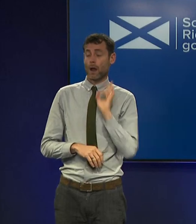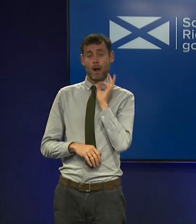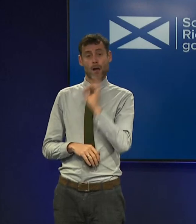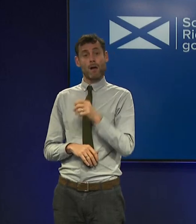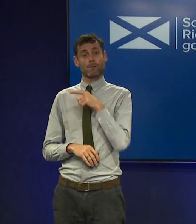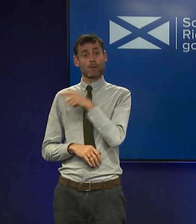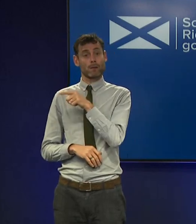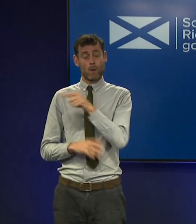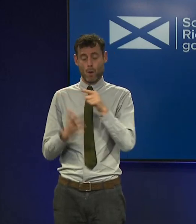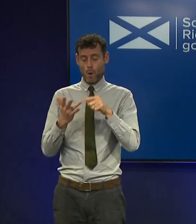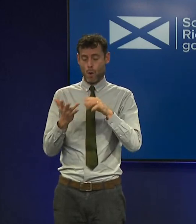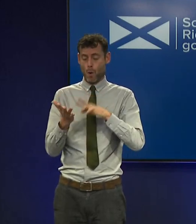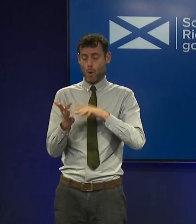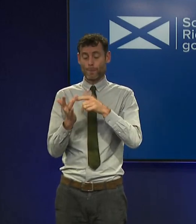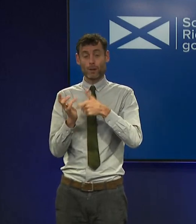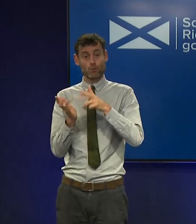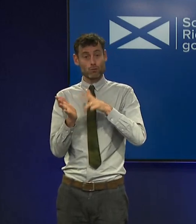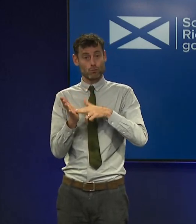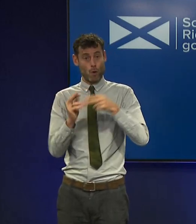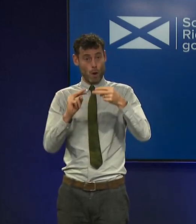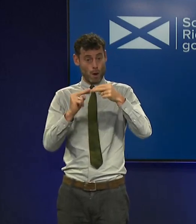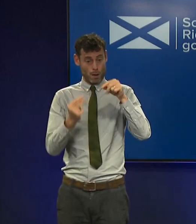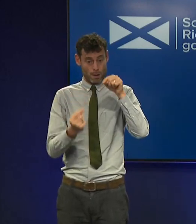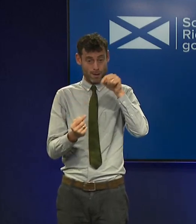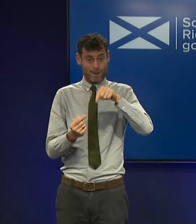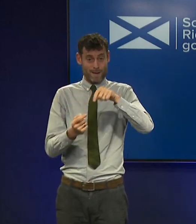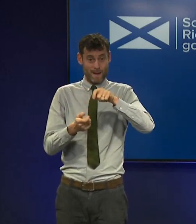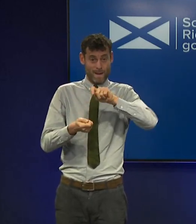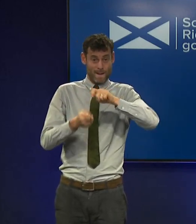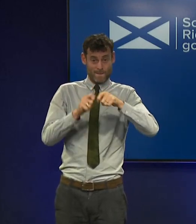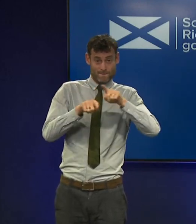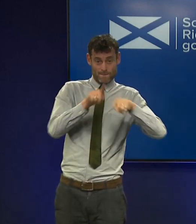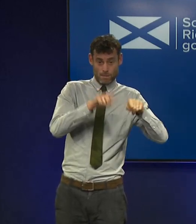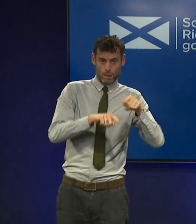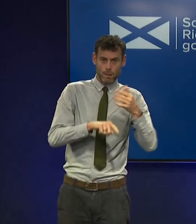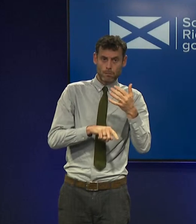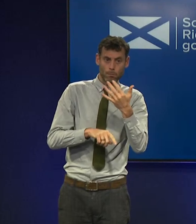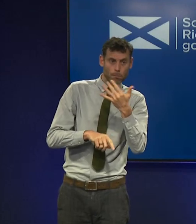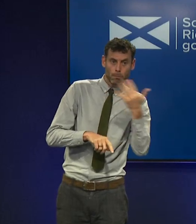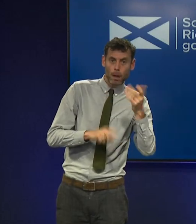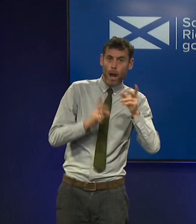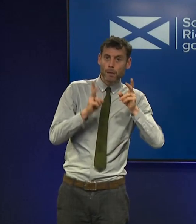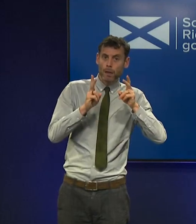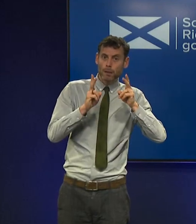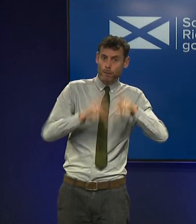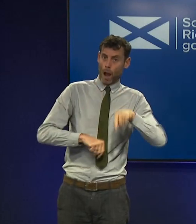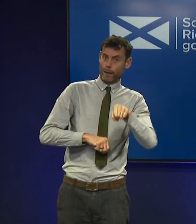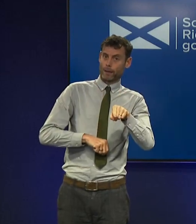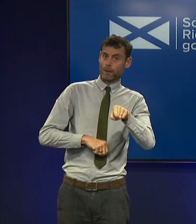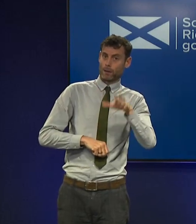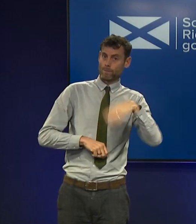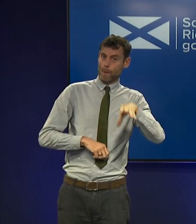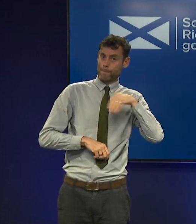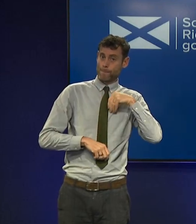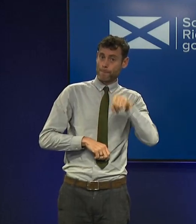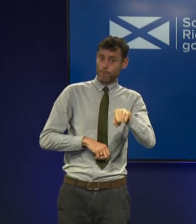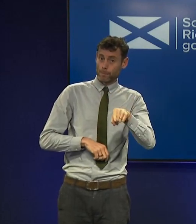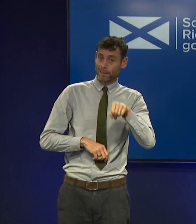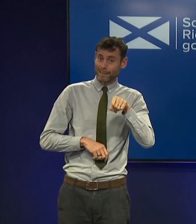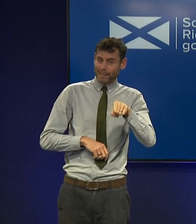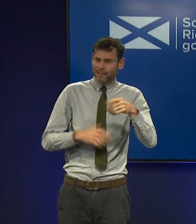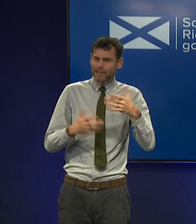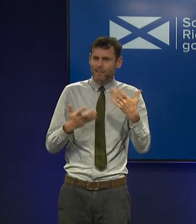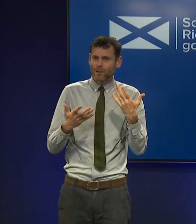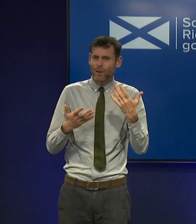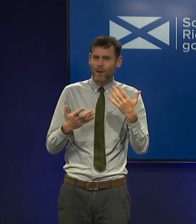strain? And when do you think roughly we will know how virulent it is, how dangerous it is? Are we talking a couple of weeks, 3 weeks